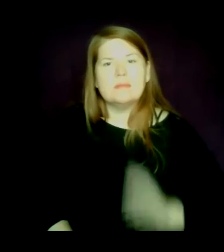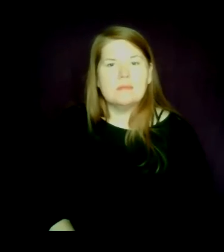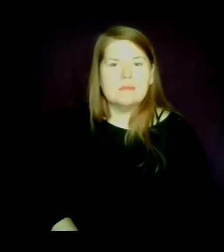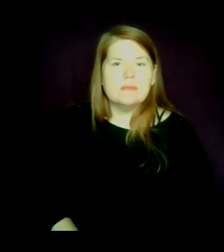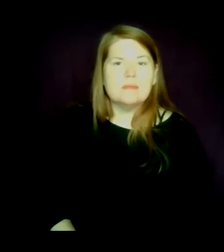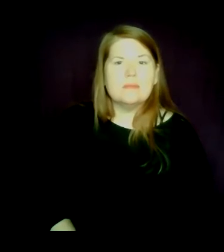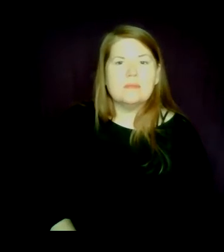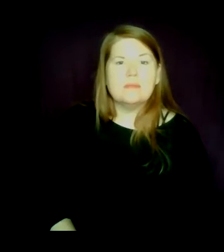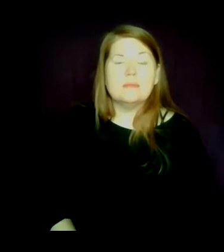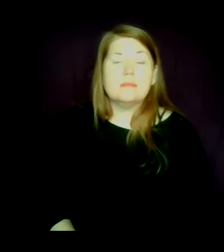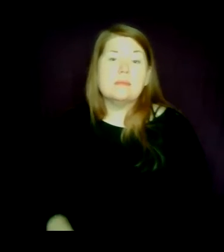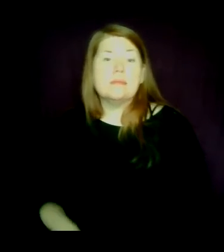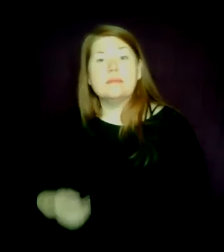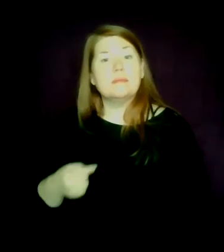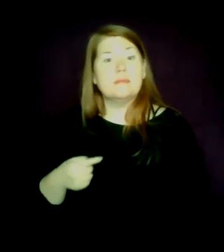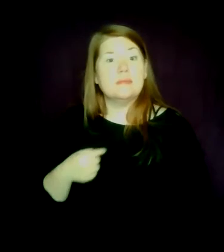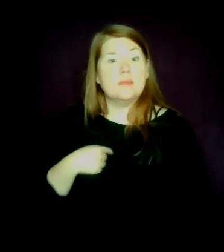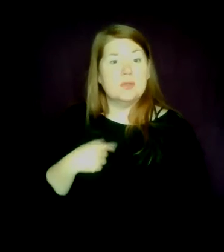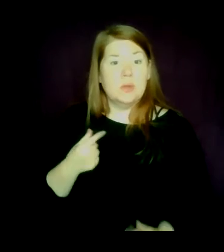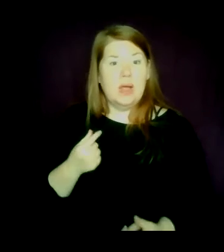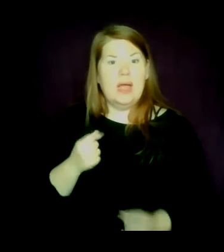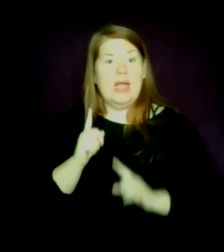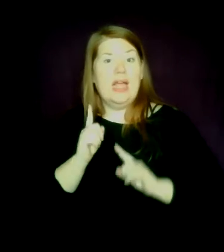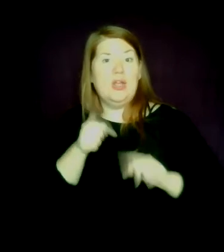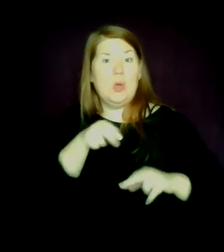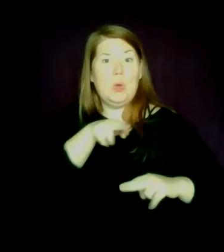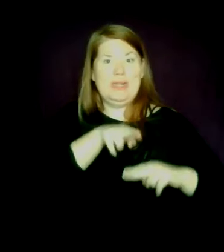I sit down with Kenya and Stacy. Those are her dolls.